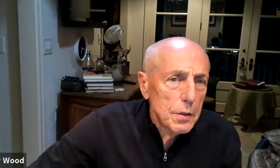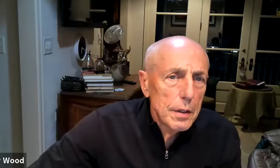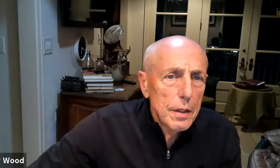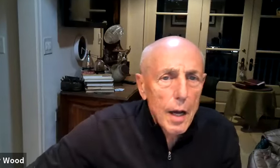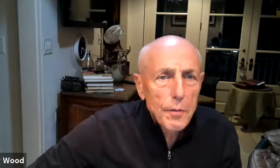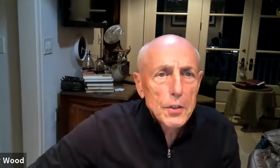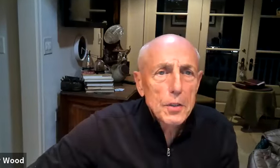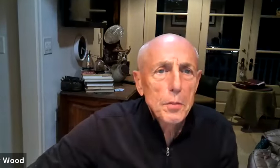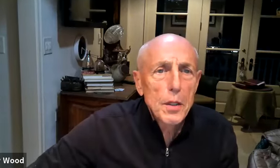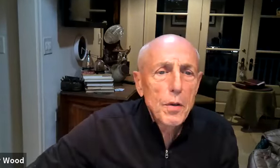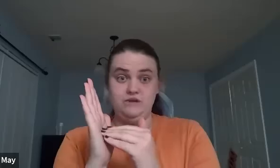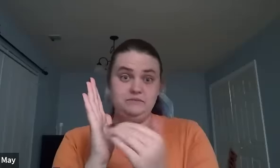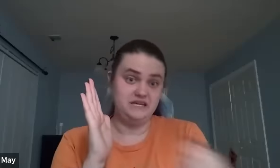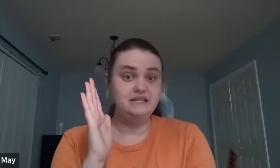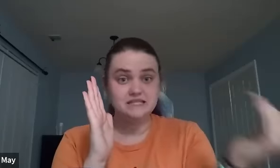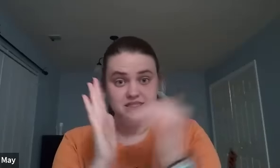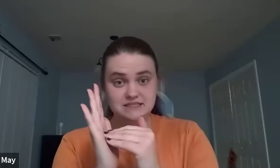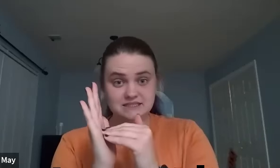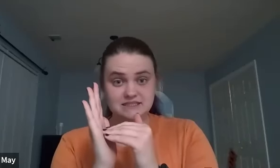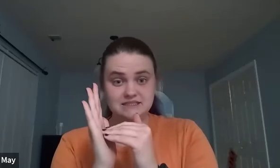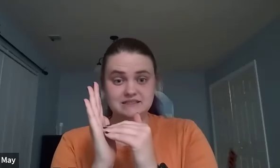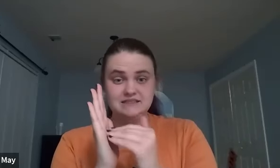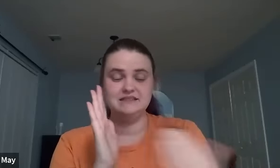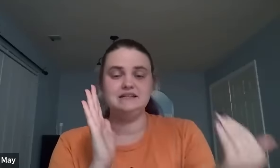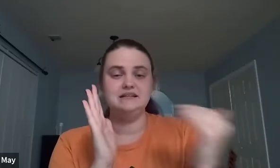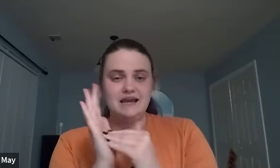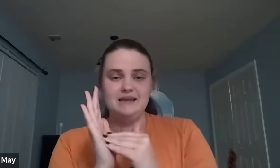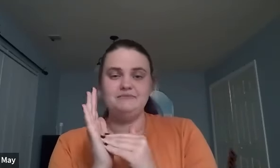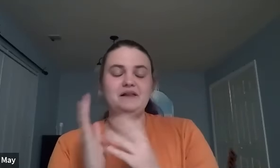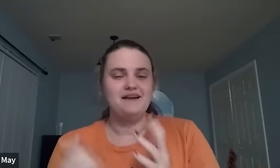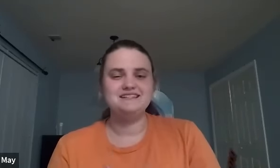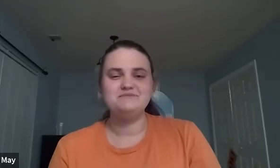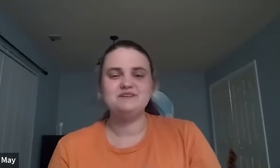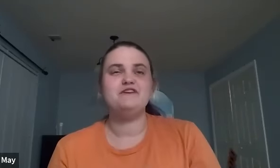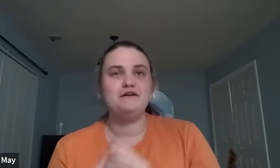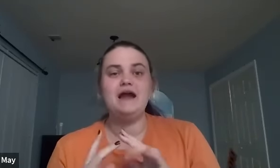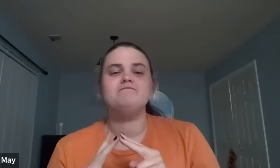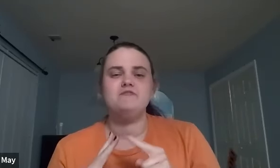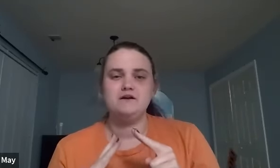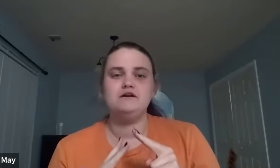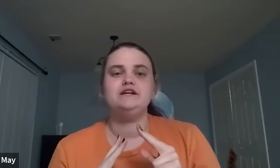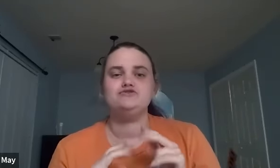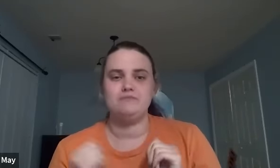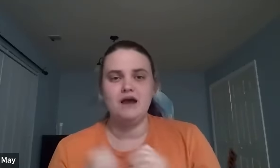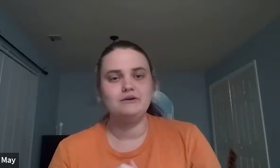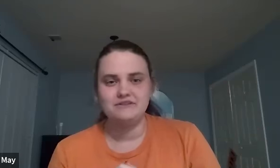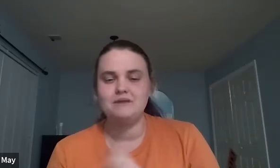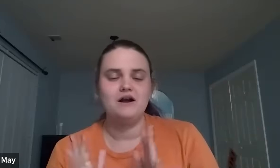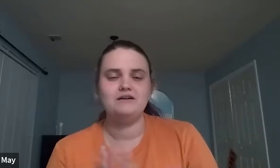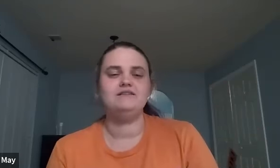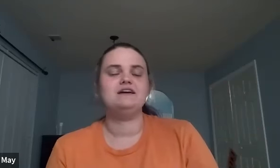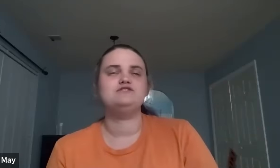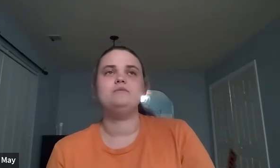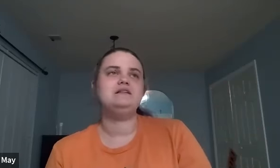which is again or repeat. But a lot of times I'm very dramatic with it. I'm not gonna lie. So I'll be